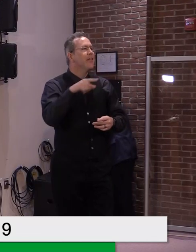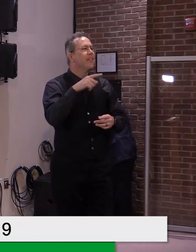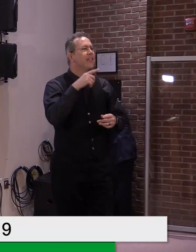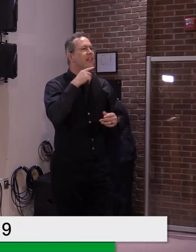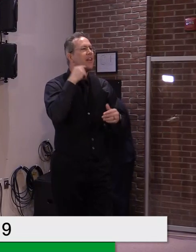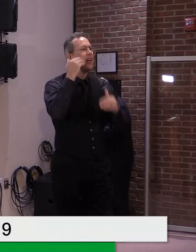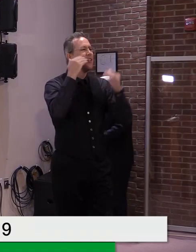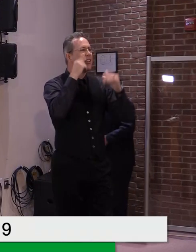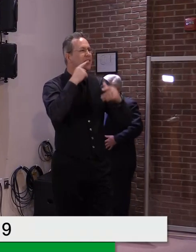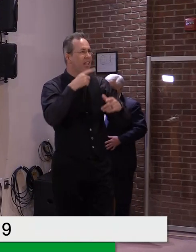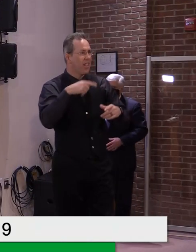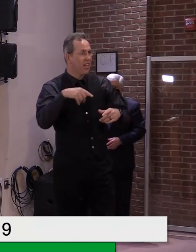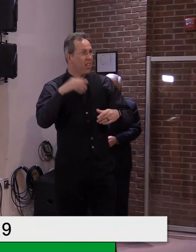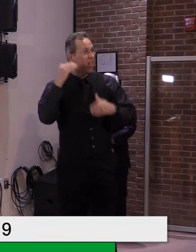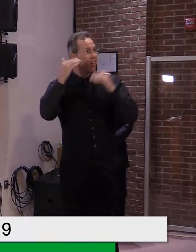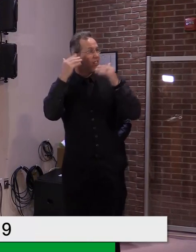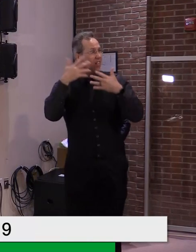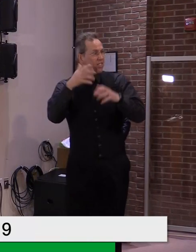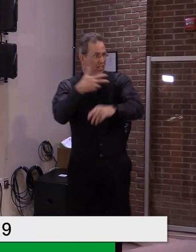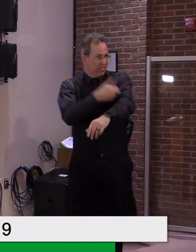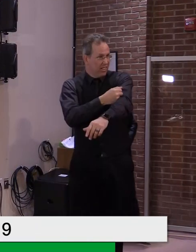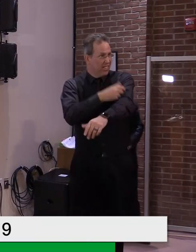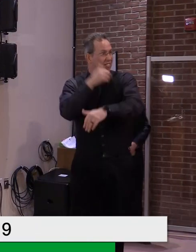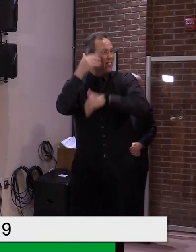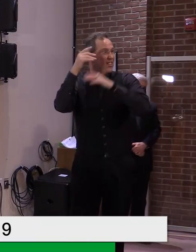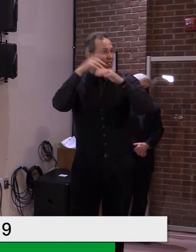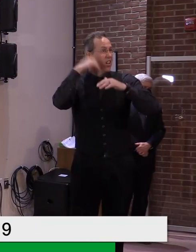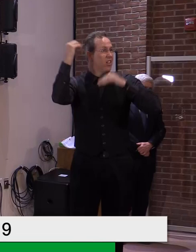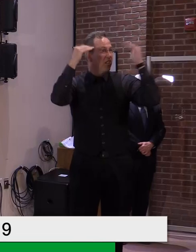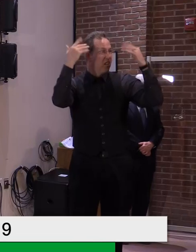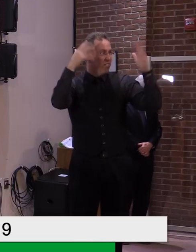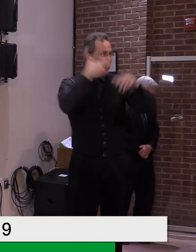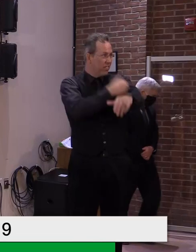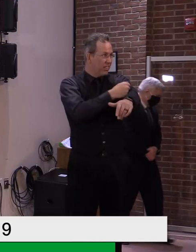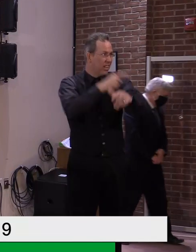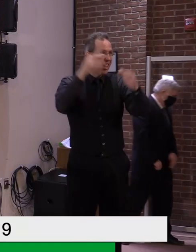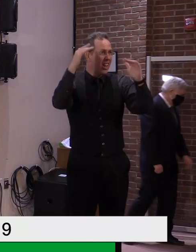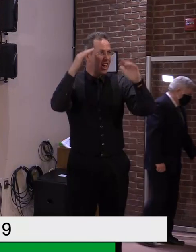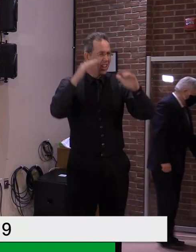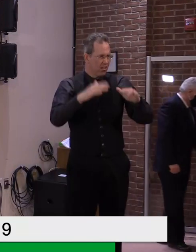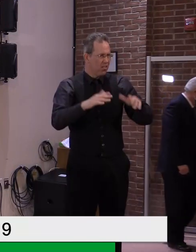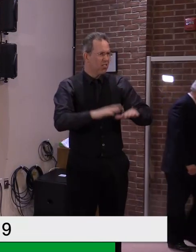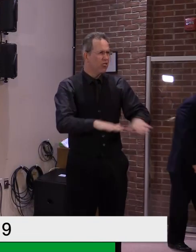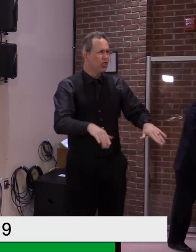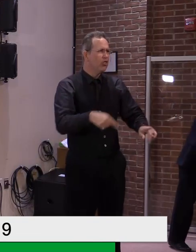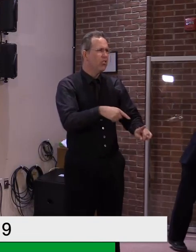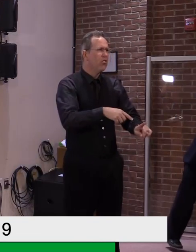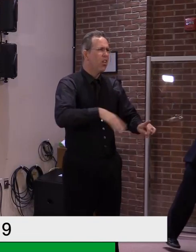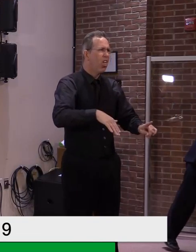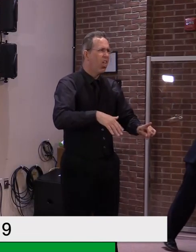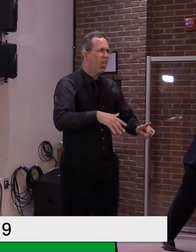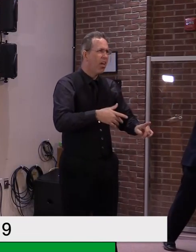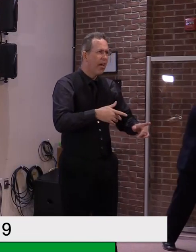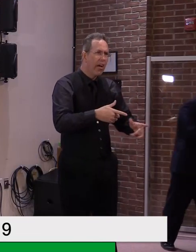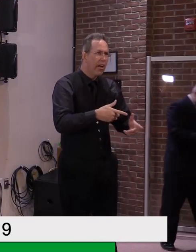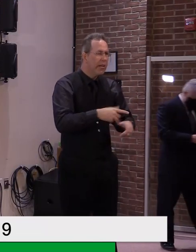kids, you know, even after adults are vaccinated in the summer. You know, people want to know, is it okay to